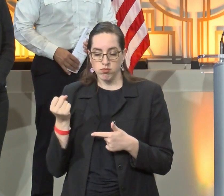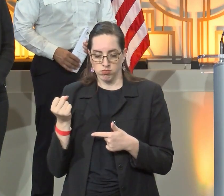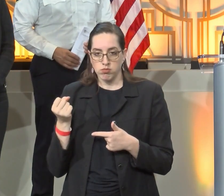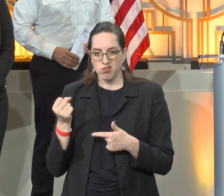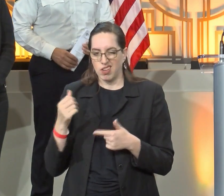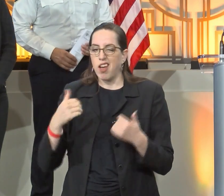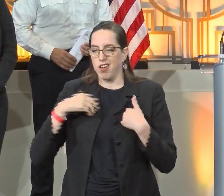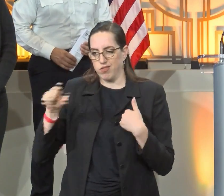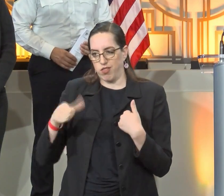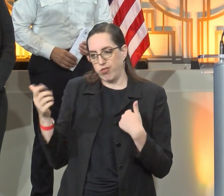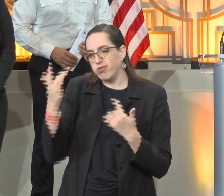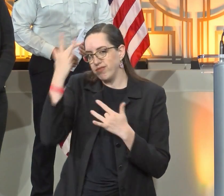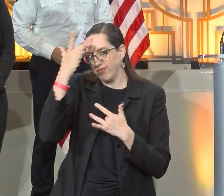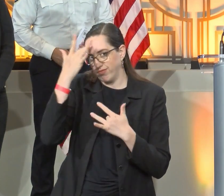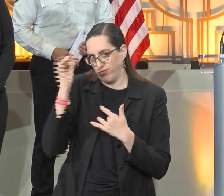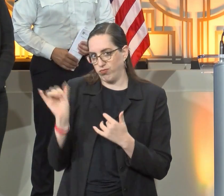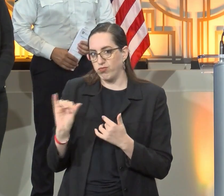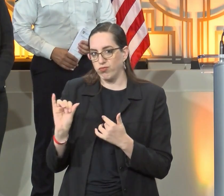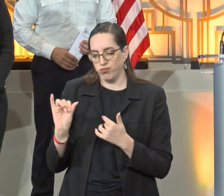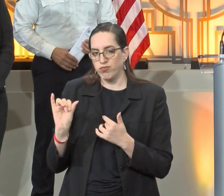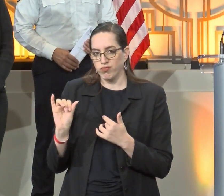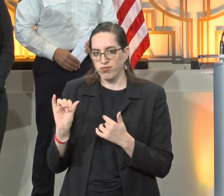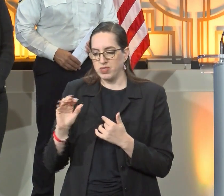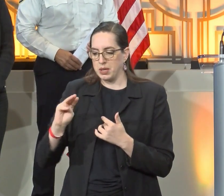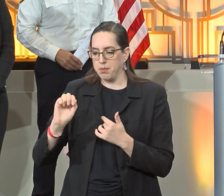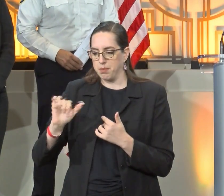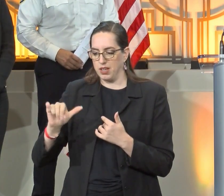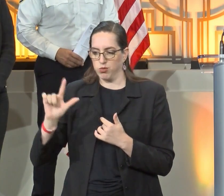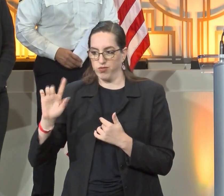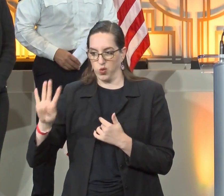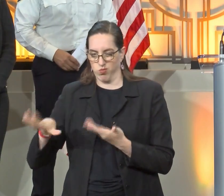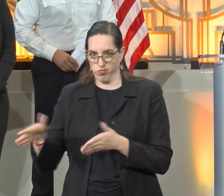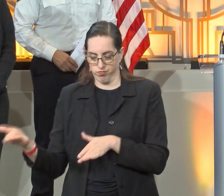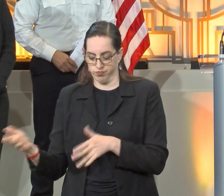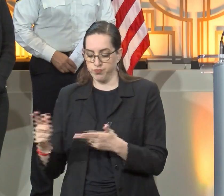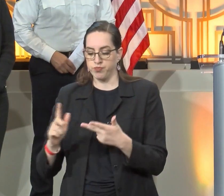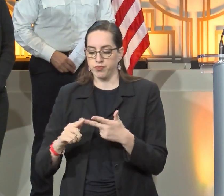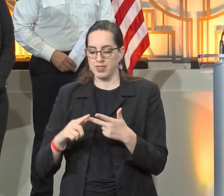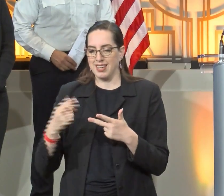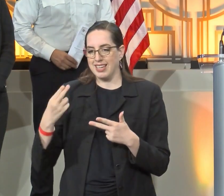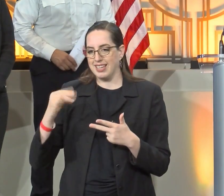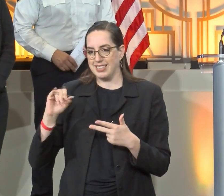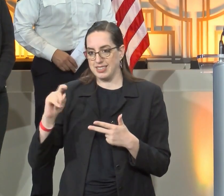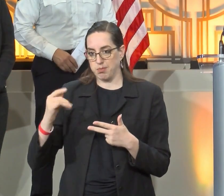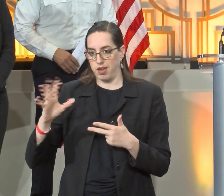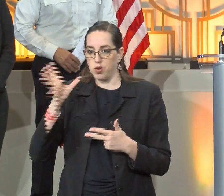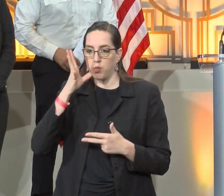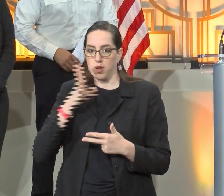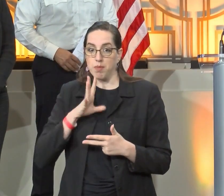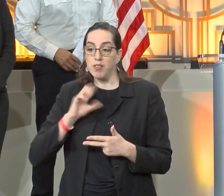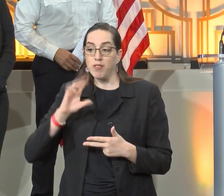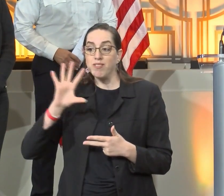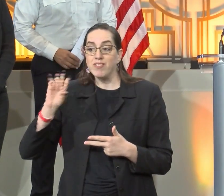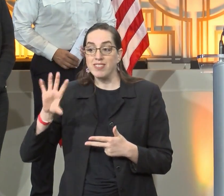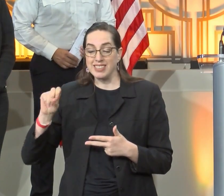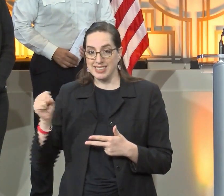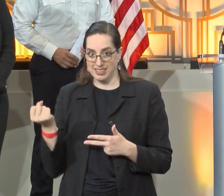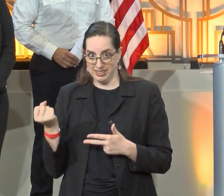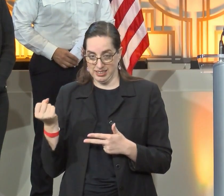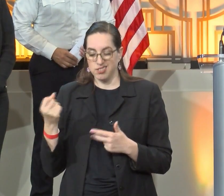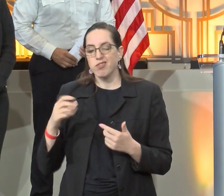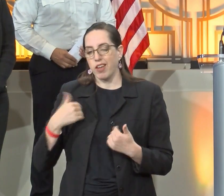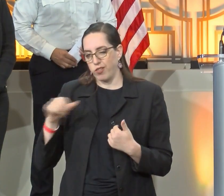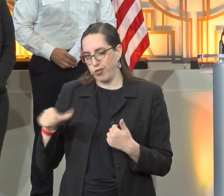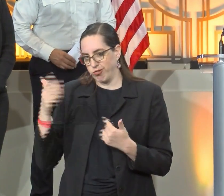with underlying health conditions, May 24th. A Hispanic female in her 50s, again, underlying